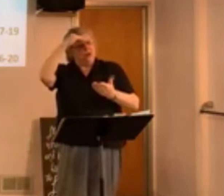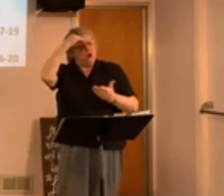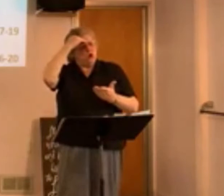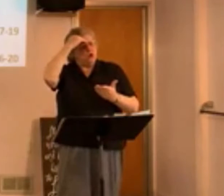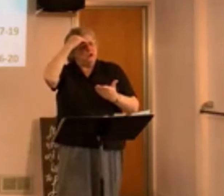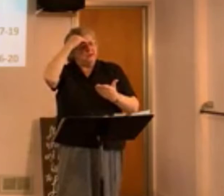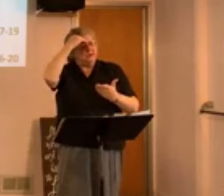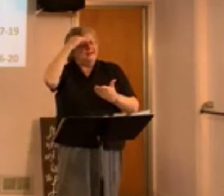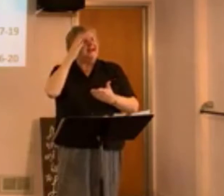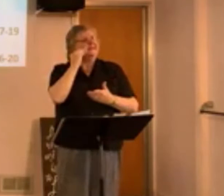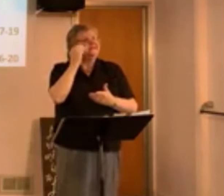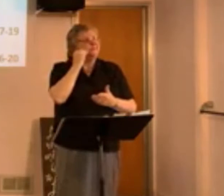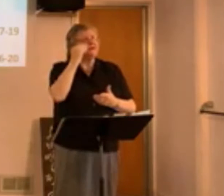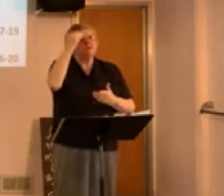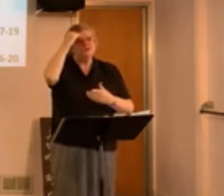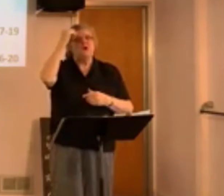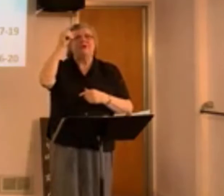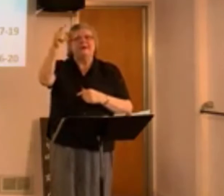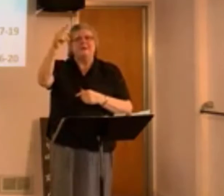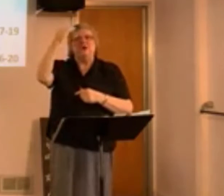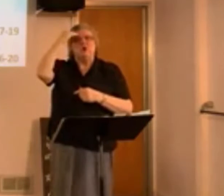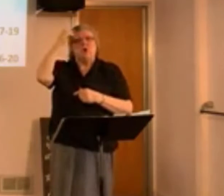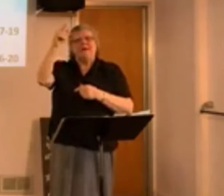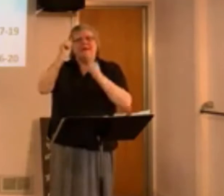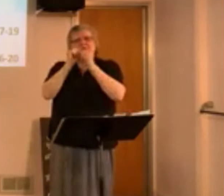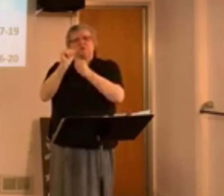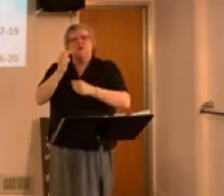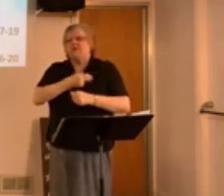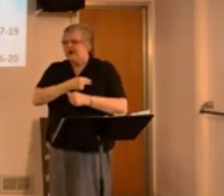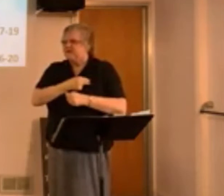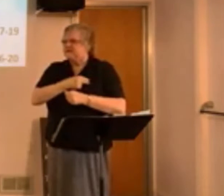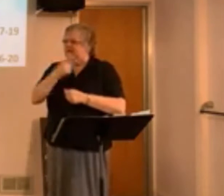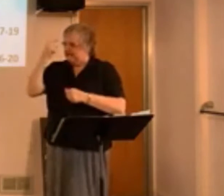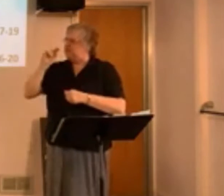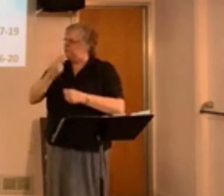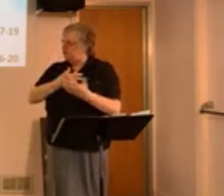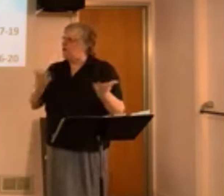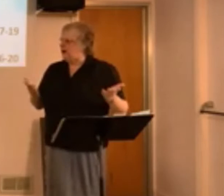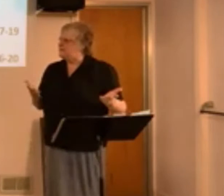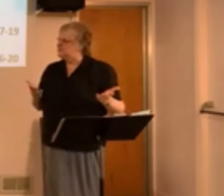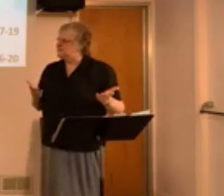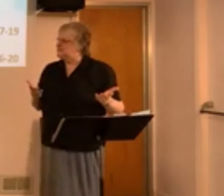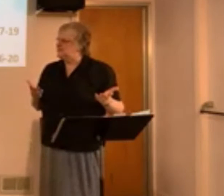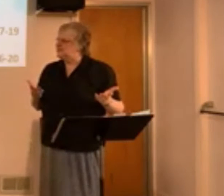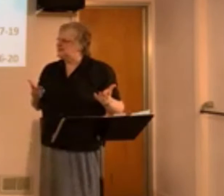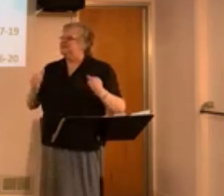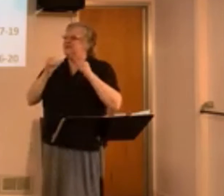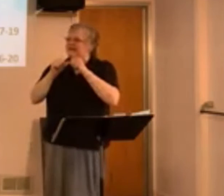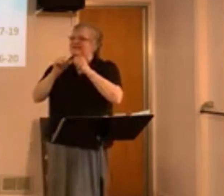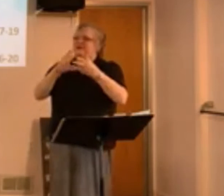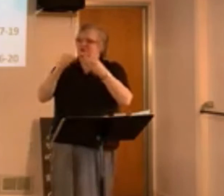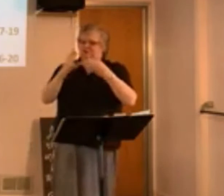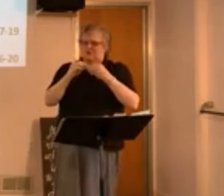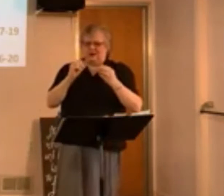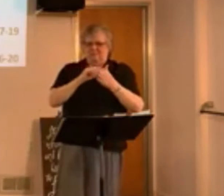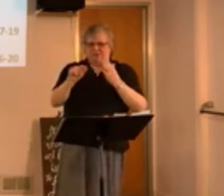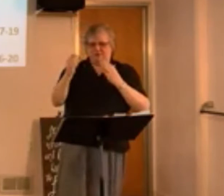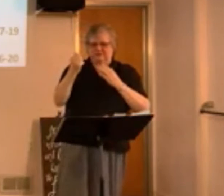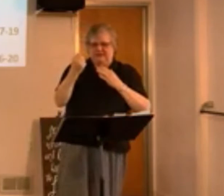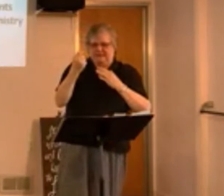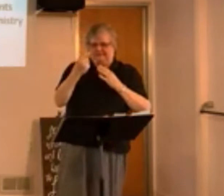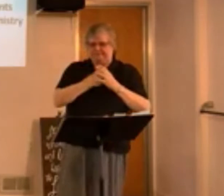and experience knowing that God is with us, that God is for us. Now, let's continue the story. Find verse number